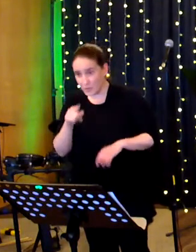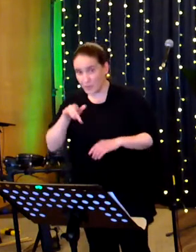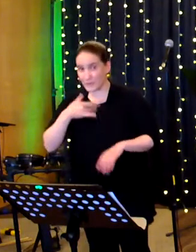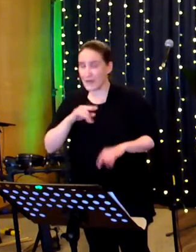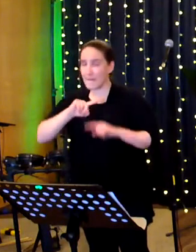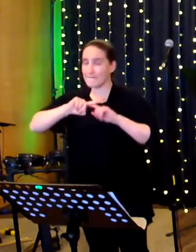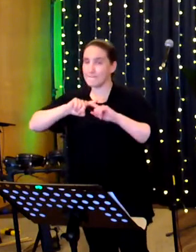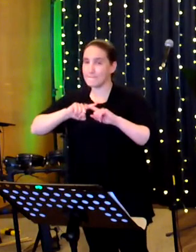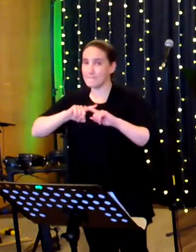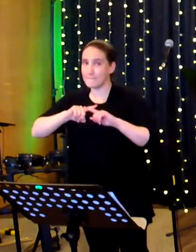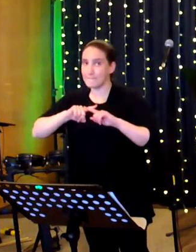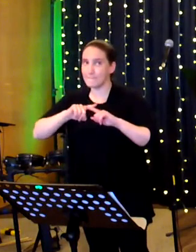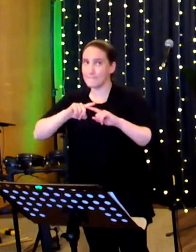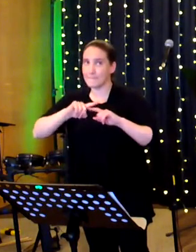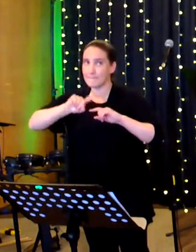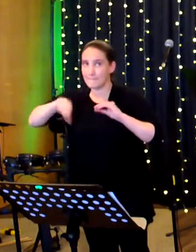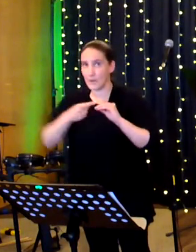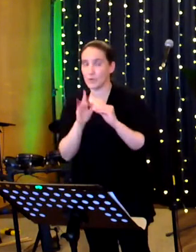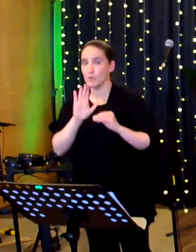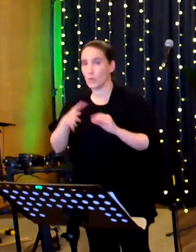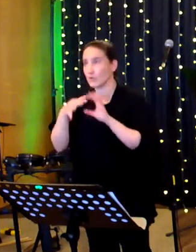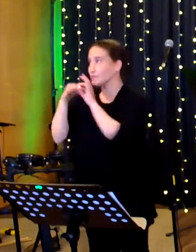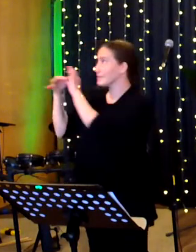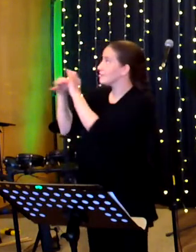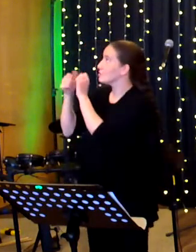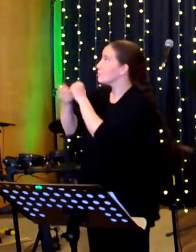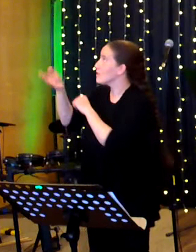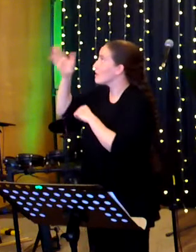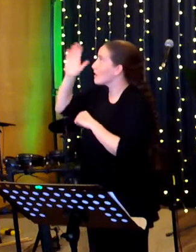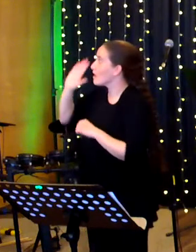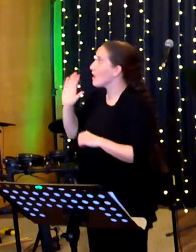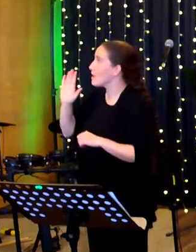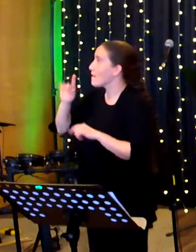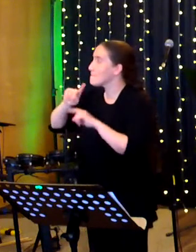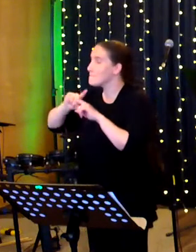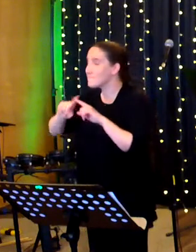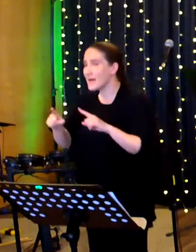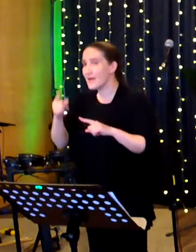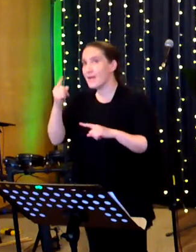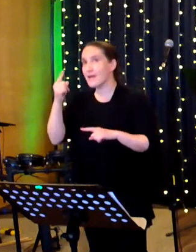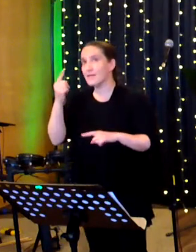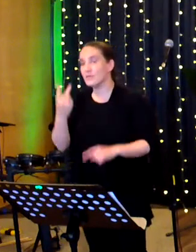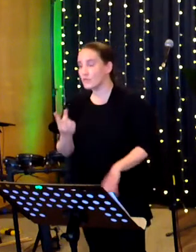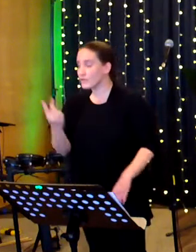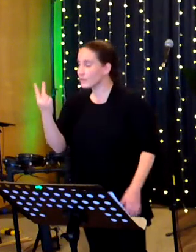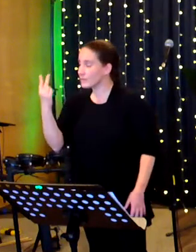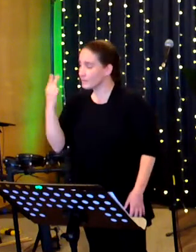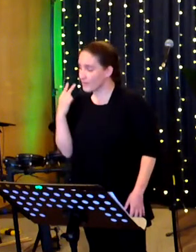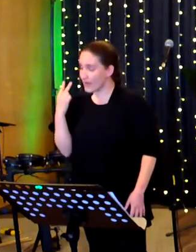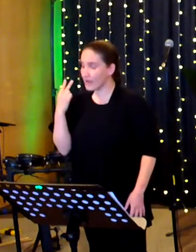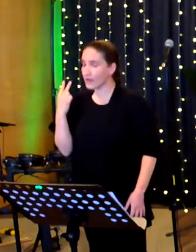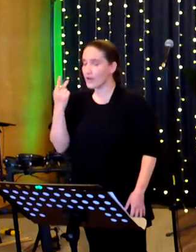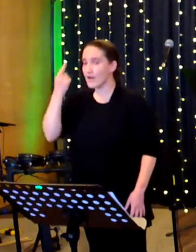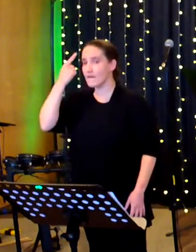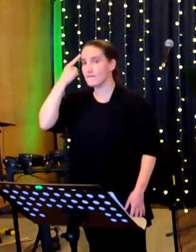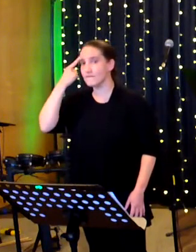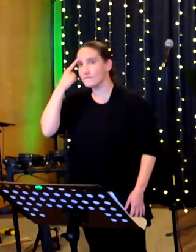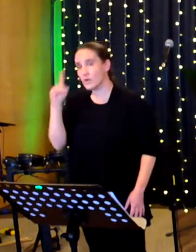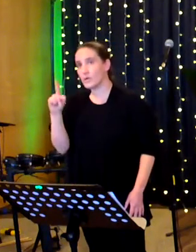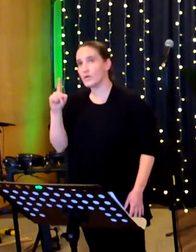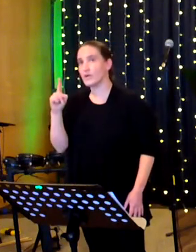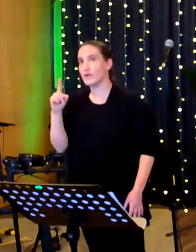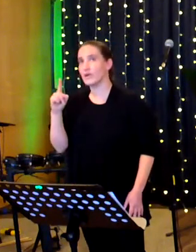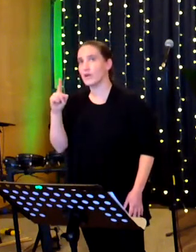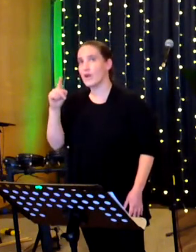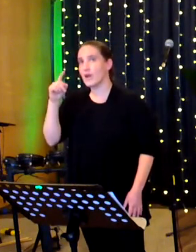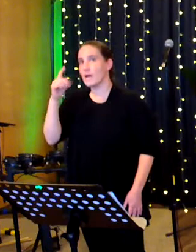any period of time, think about a time when you have been flat on your face and God has